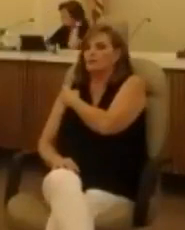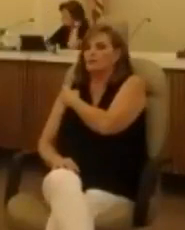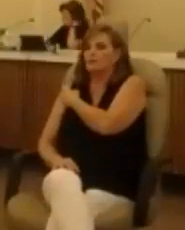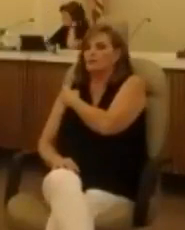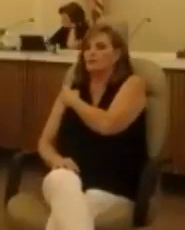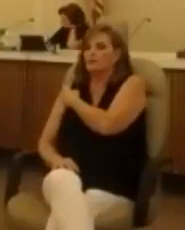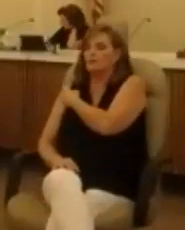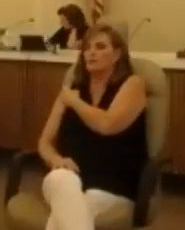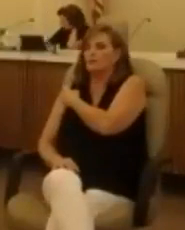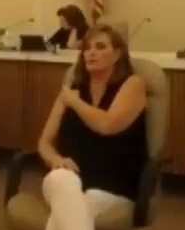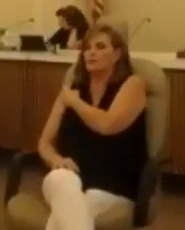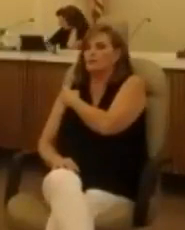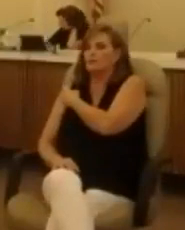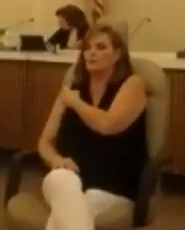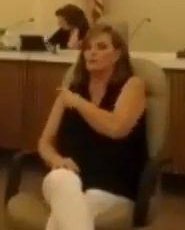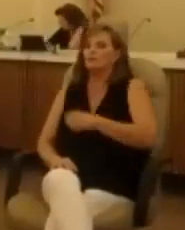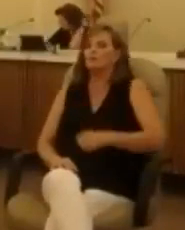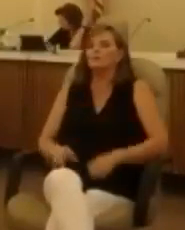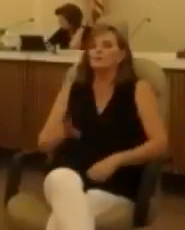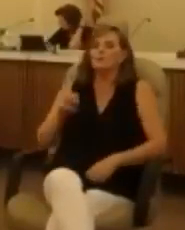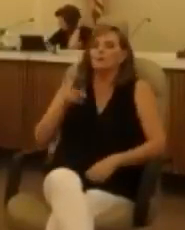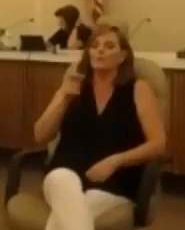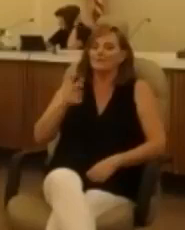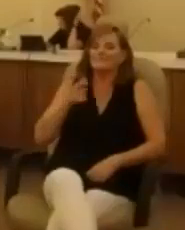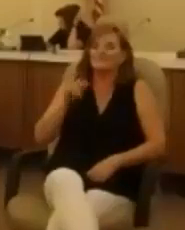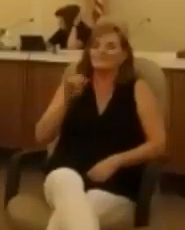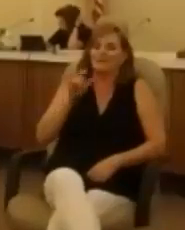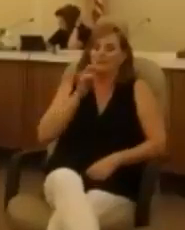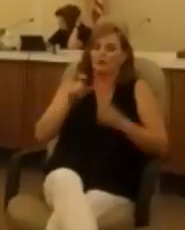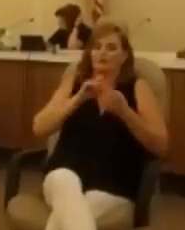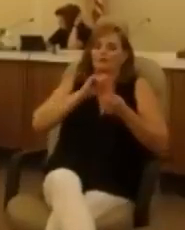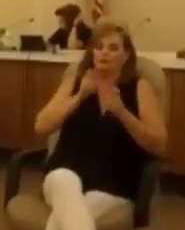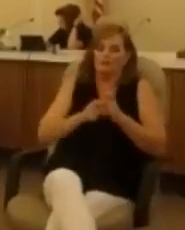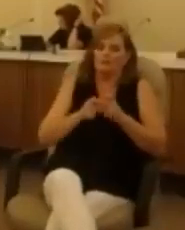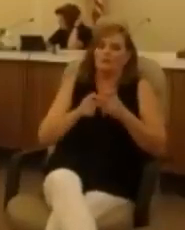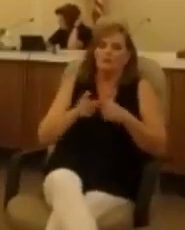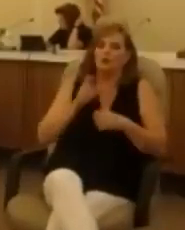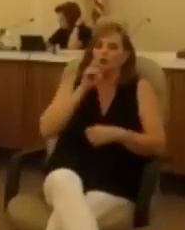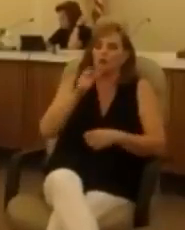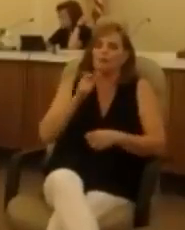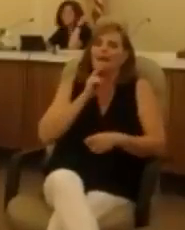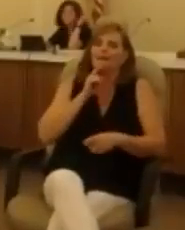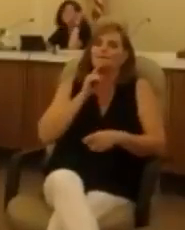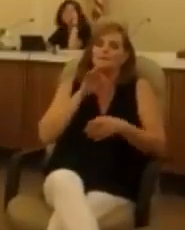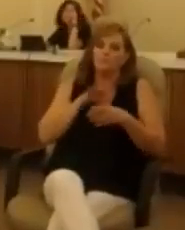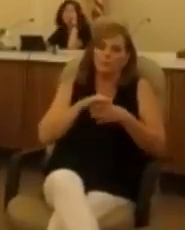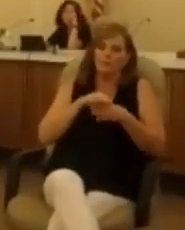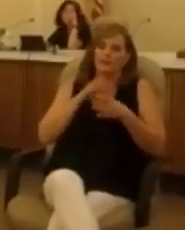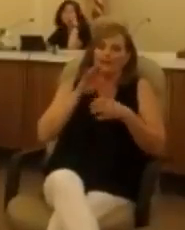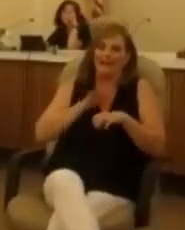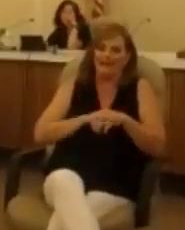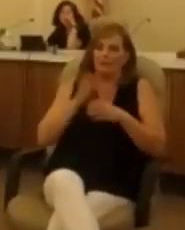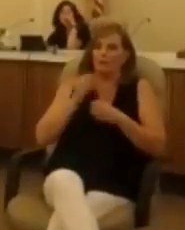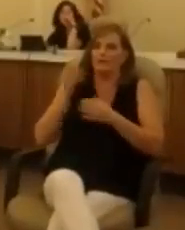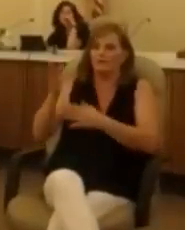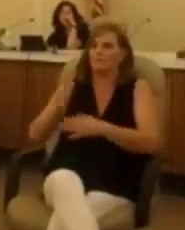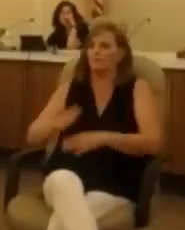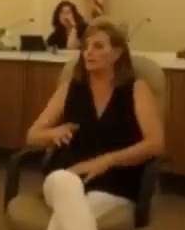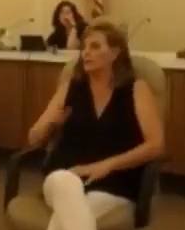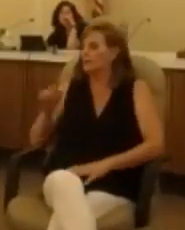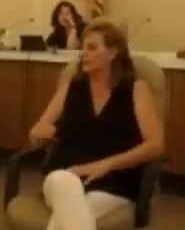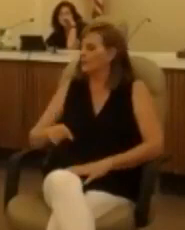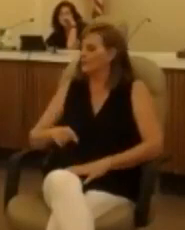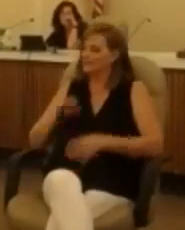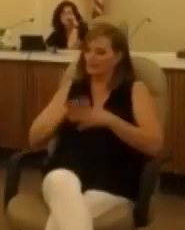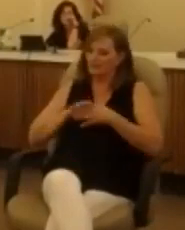No, this is just whether we're going to change the resolution, you're not voting on the resolution itself. This is voting on whether we're